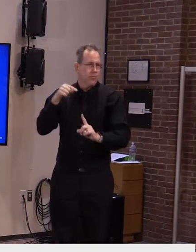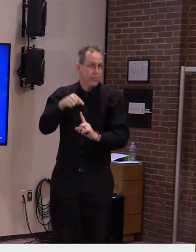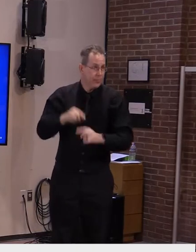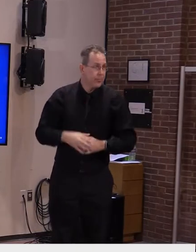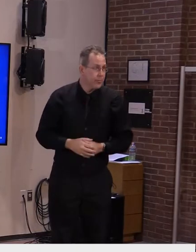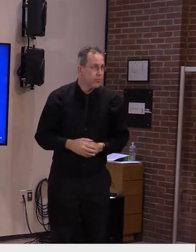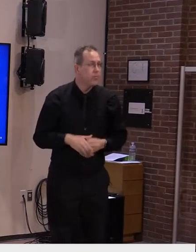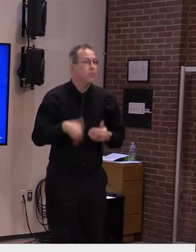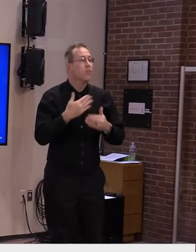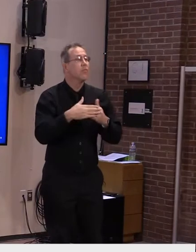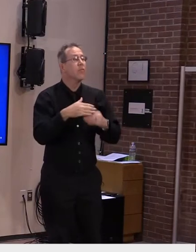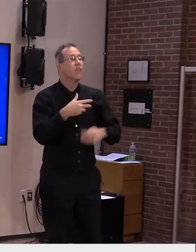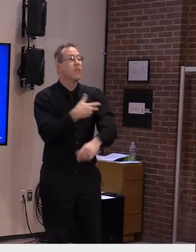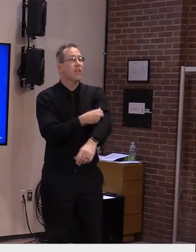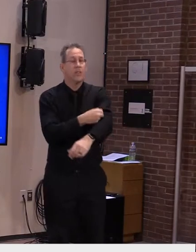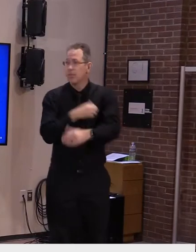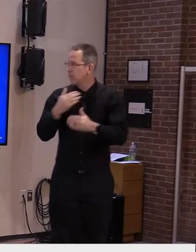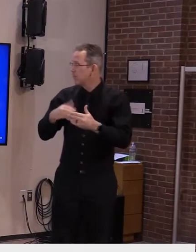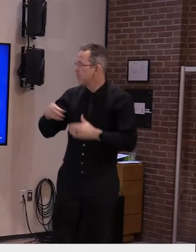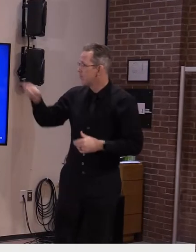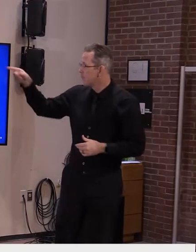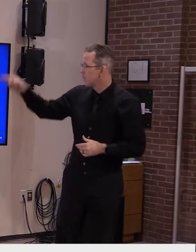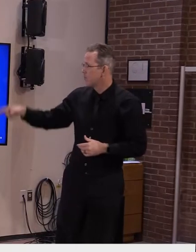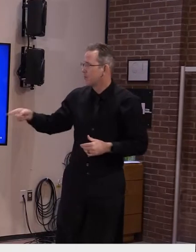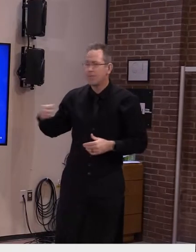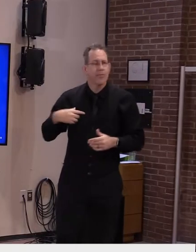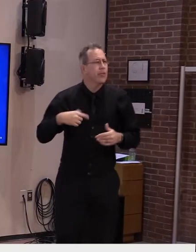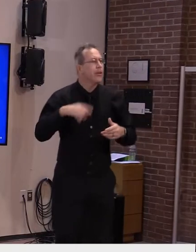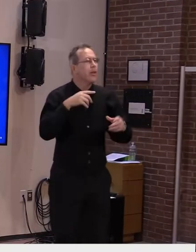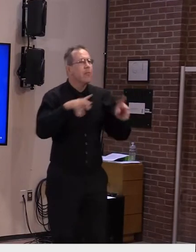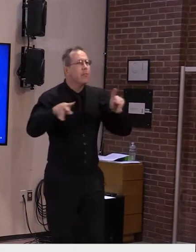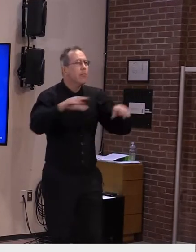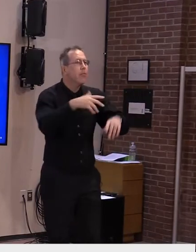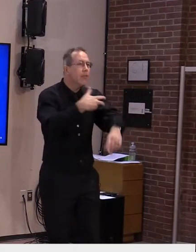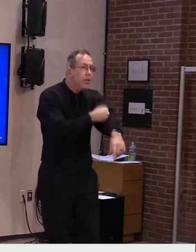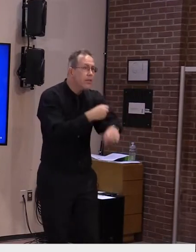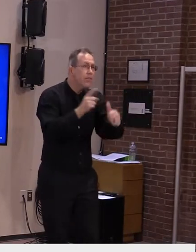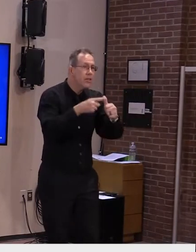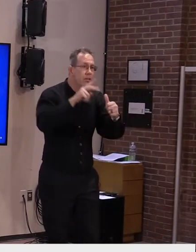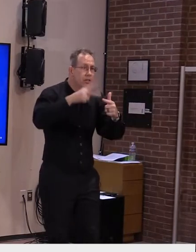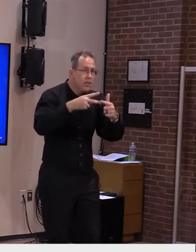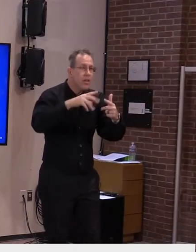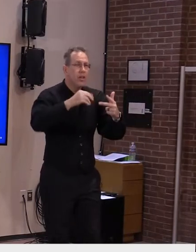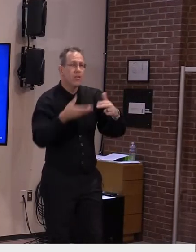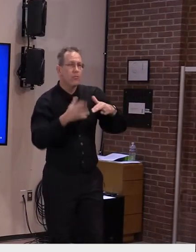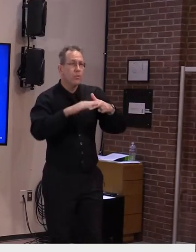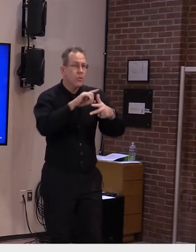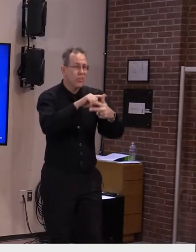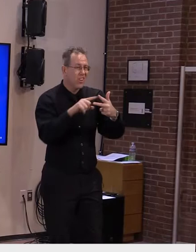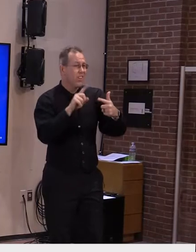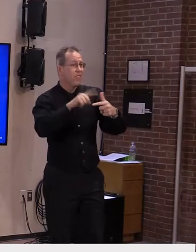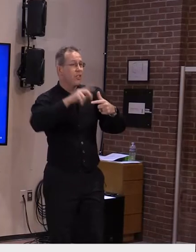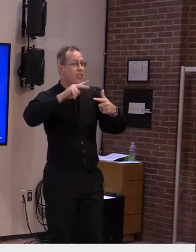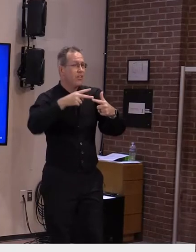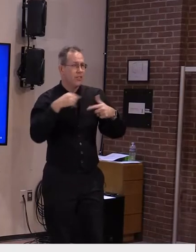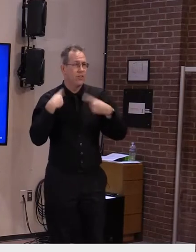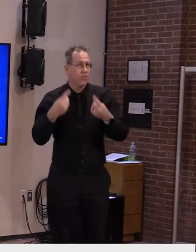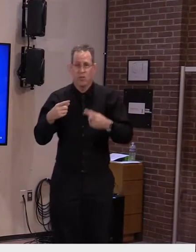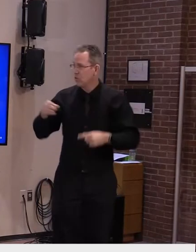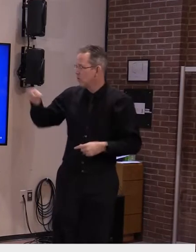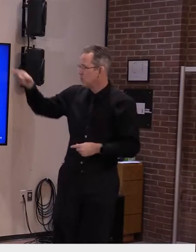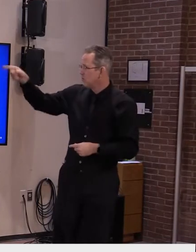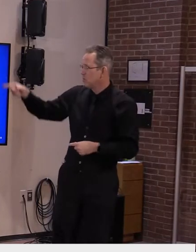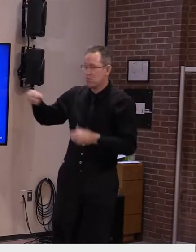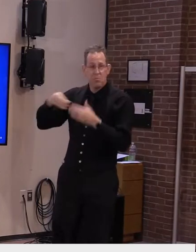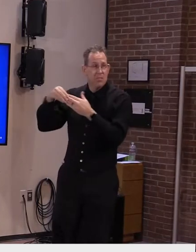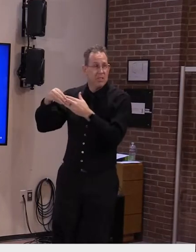So vaccination, we continue to do quite well near the top or at the top with all of these important metrics that we've been following.